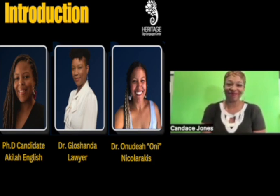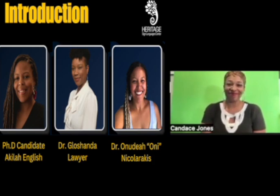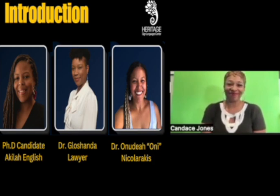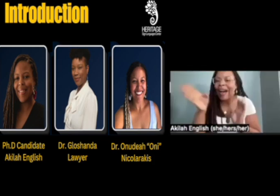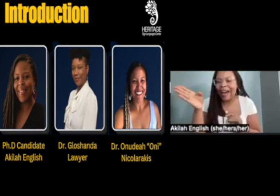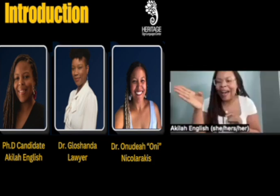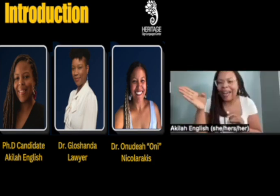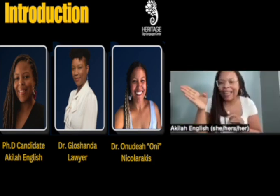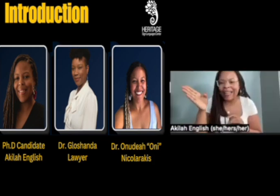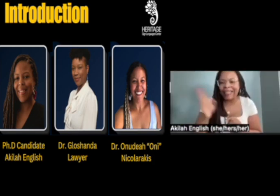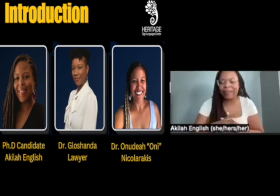English.